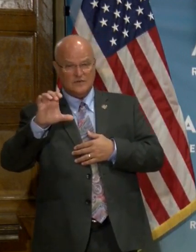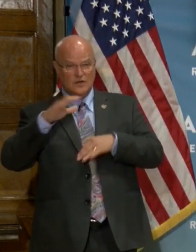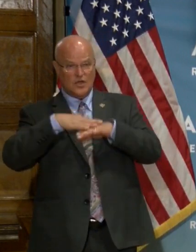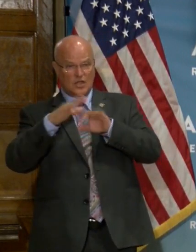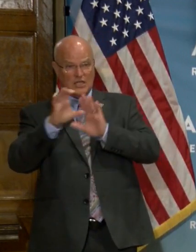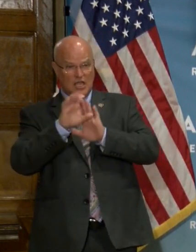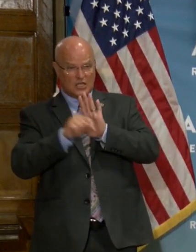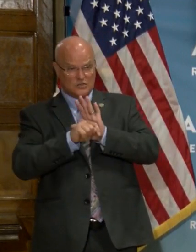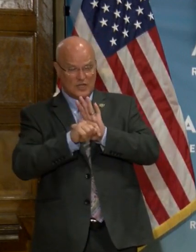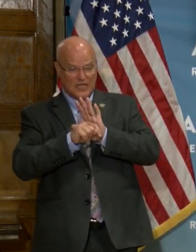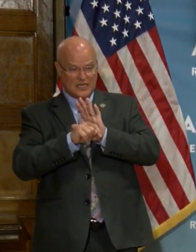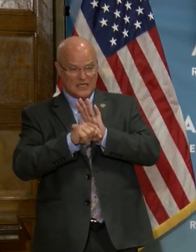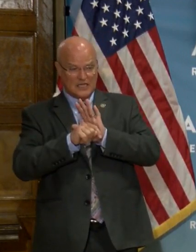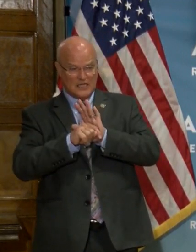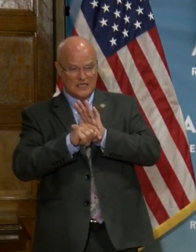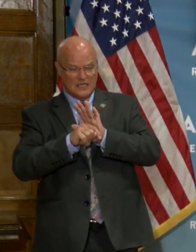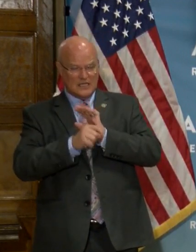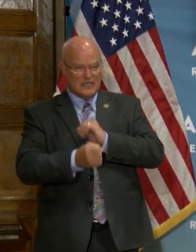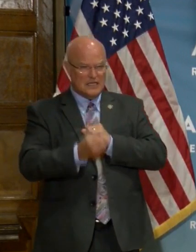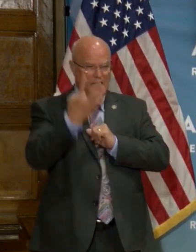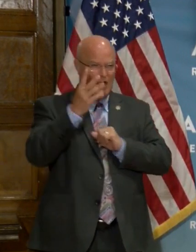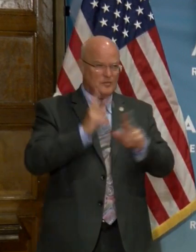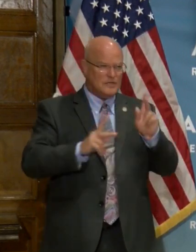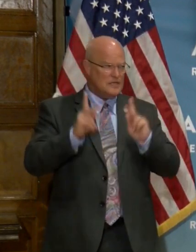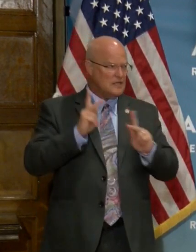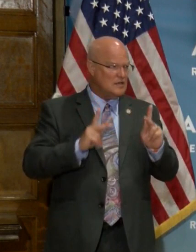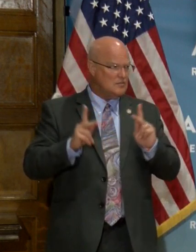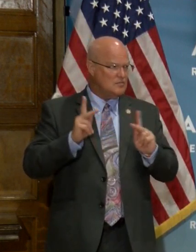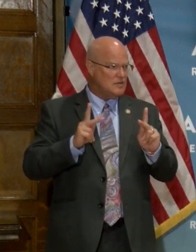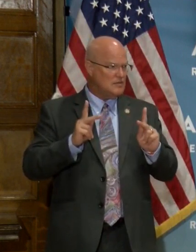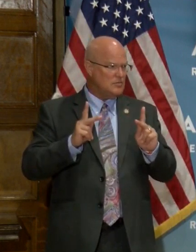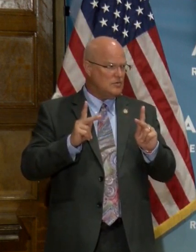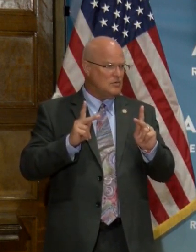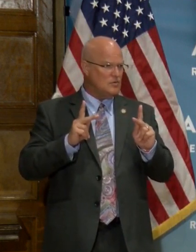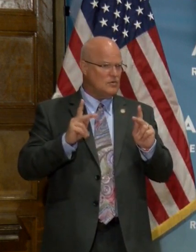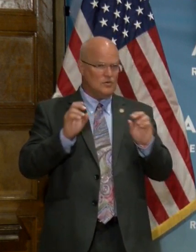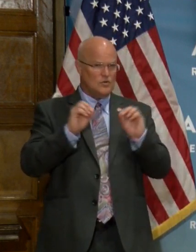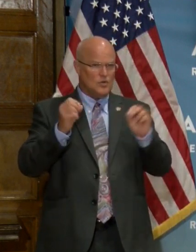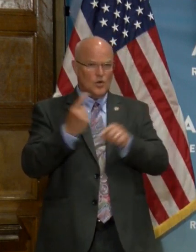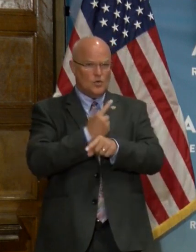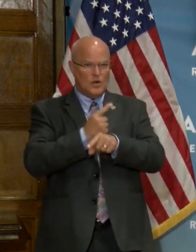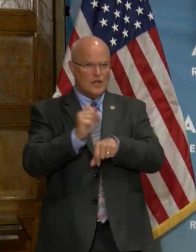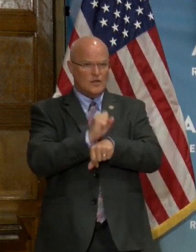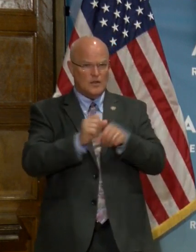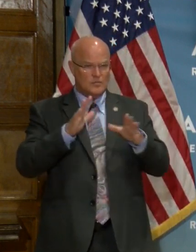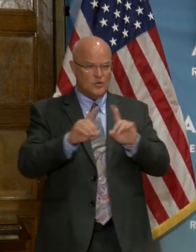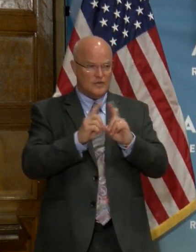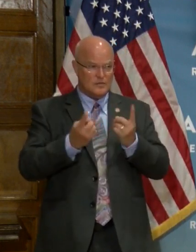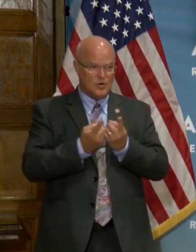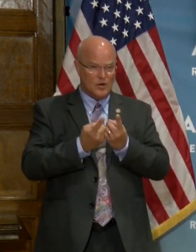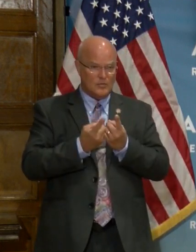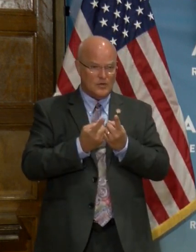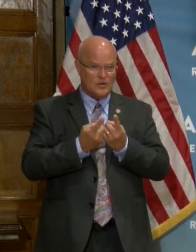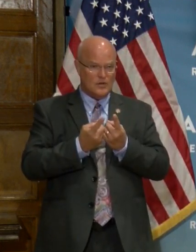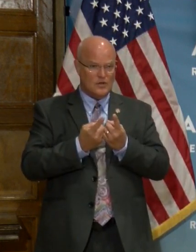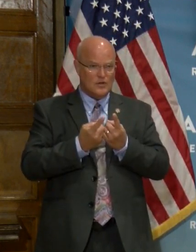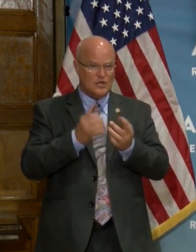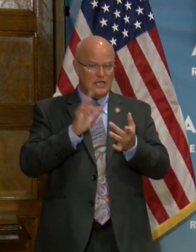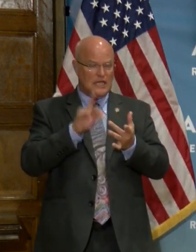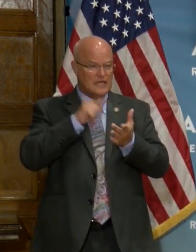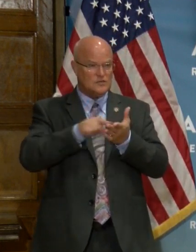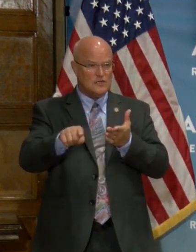contract, and then how many people, no regular employees at the department are contract tracers?